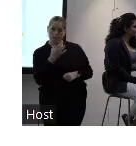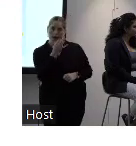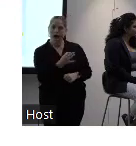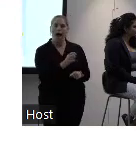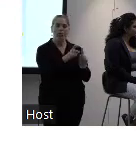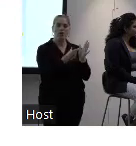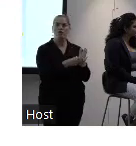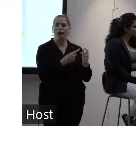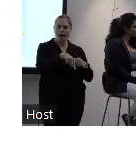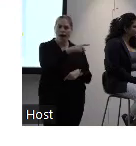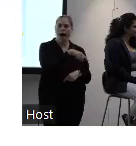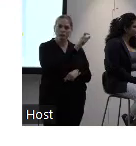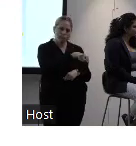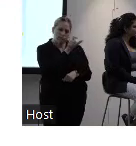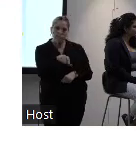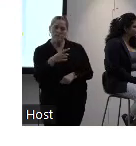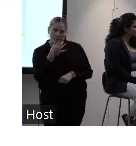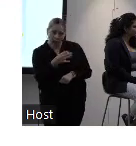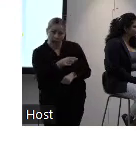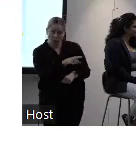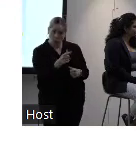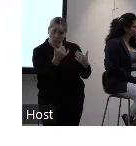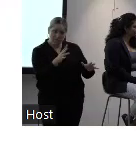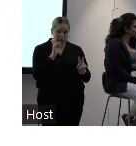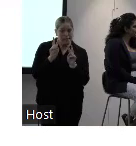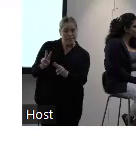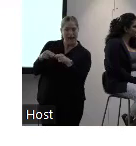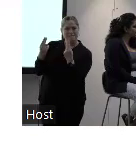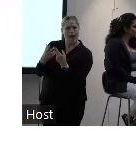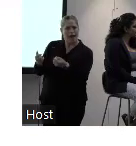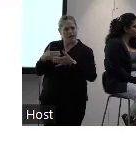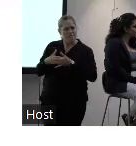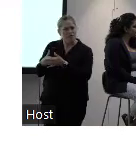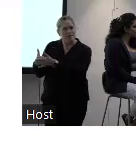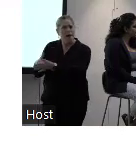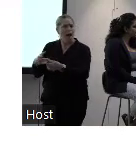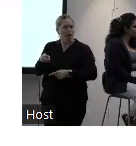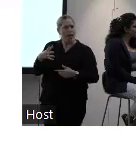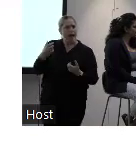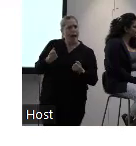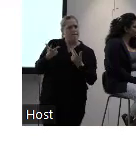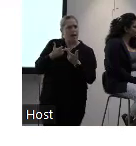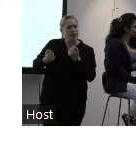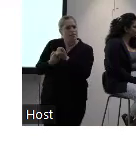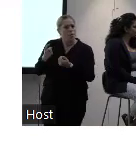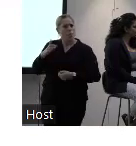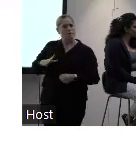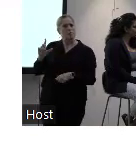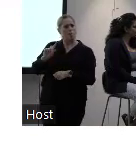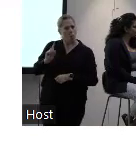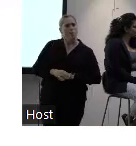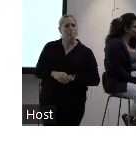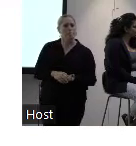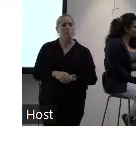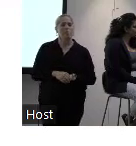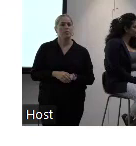have when they attend services and what barriers do they experience? And what we found was very interesting. So we found that within this